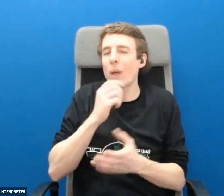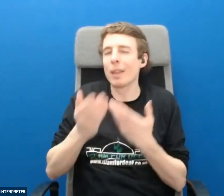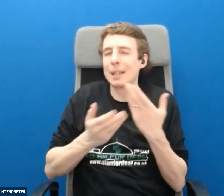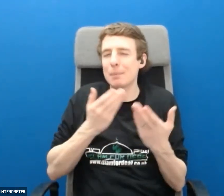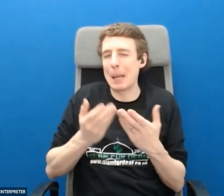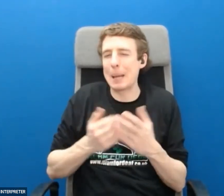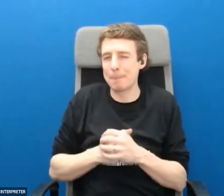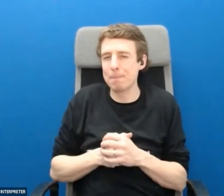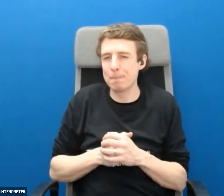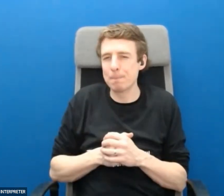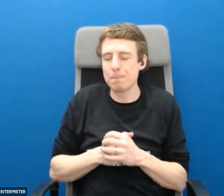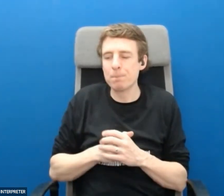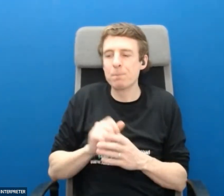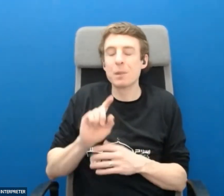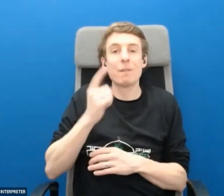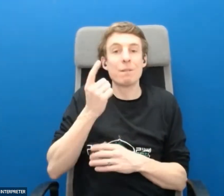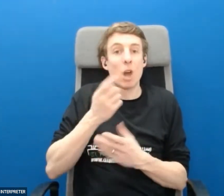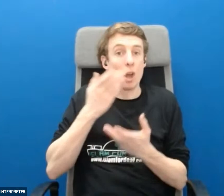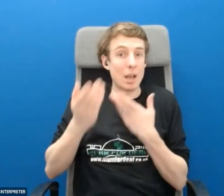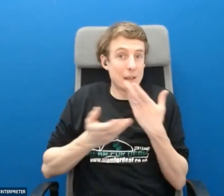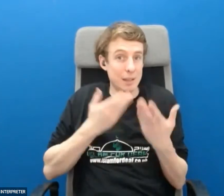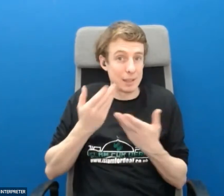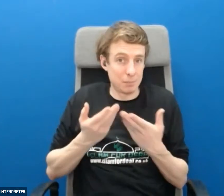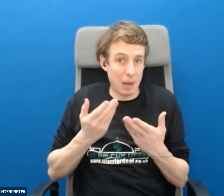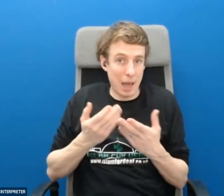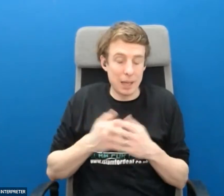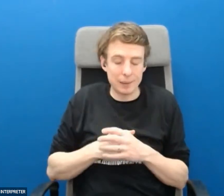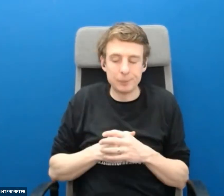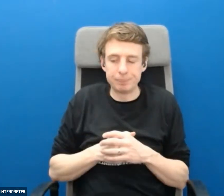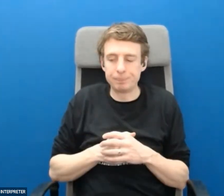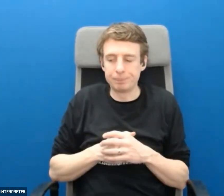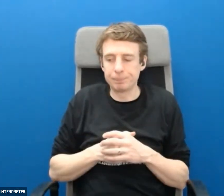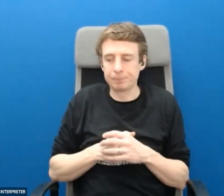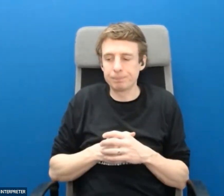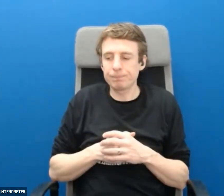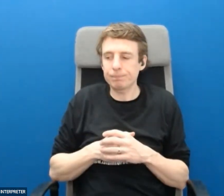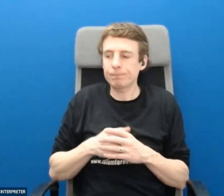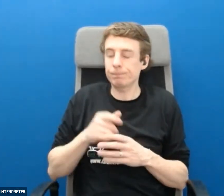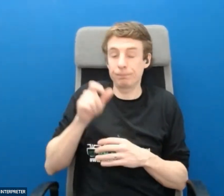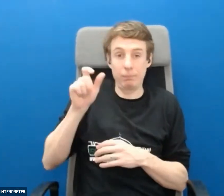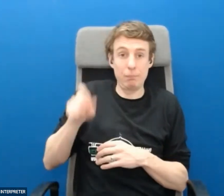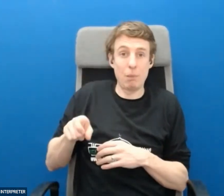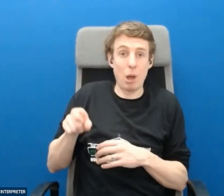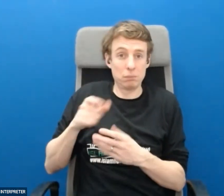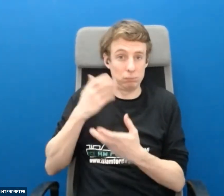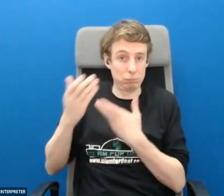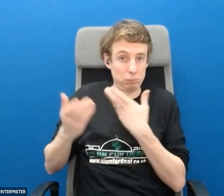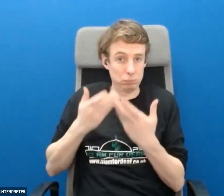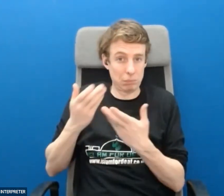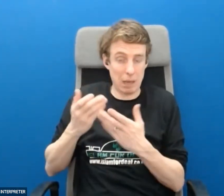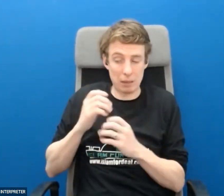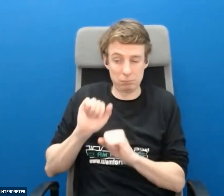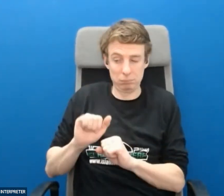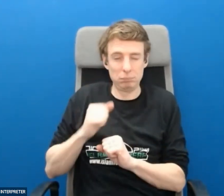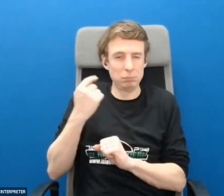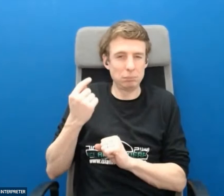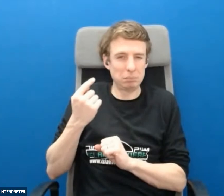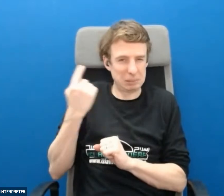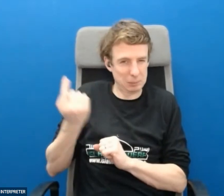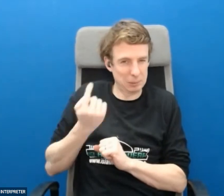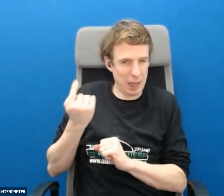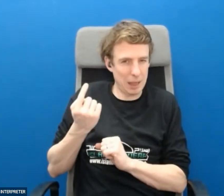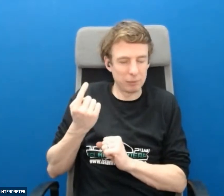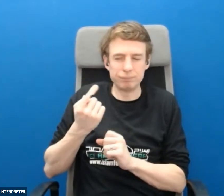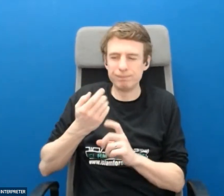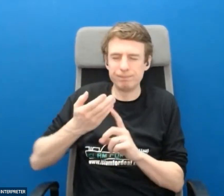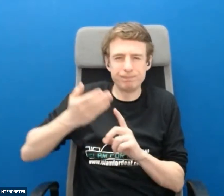explainer. And the explainer was one of the amazing scholars of these times. He